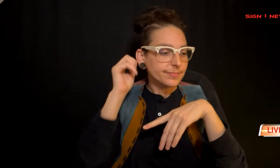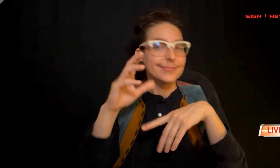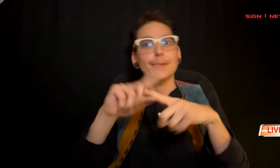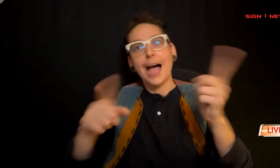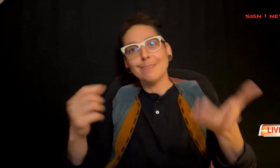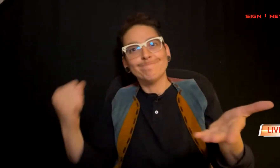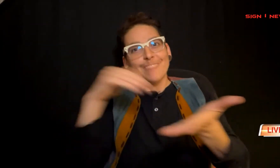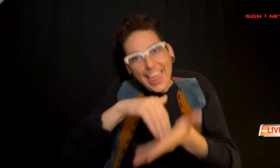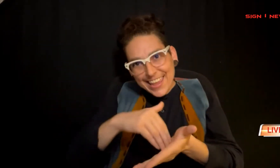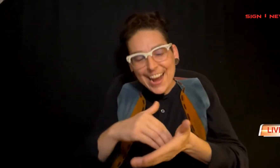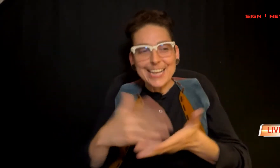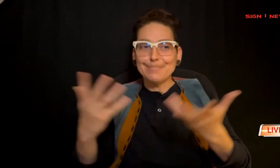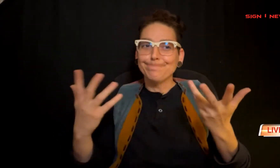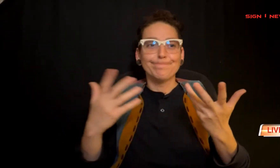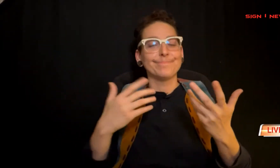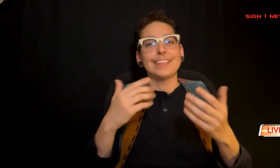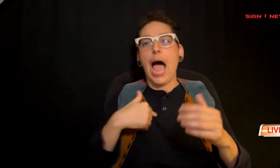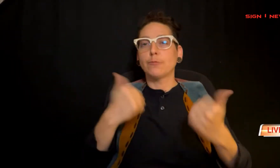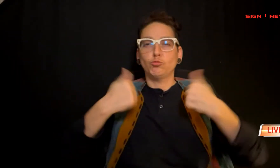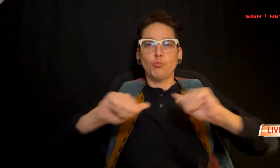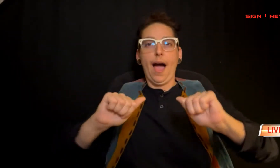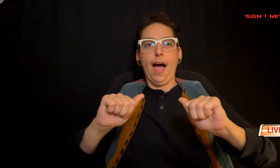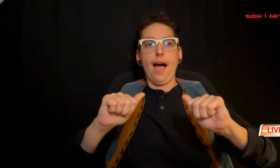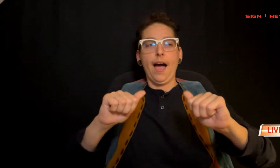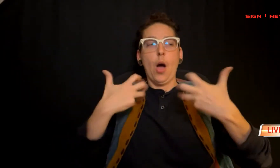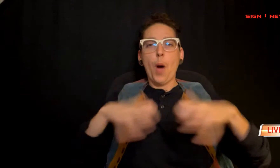not at the Hollywood level. But again,